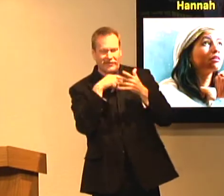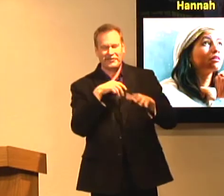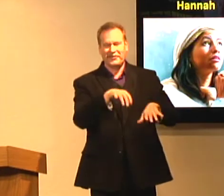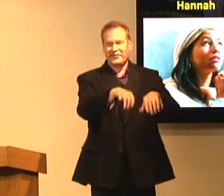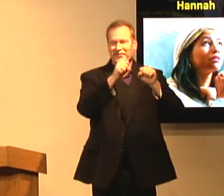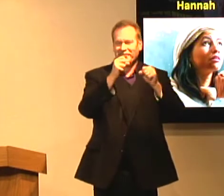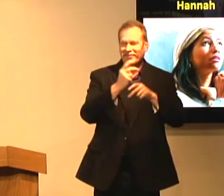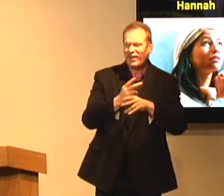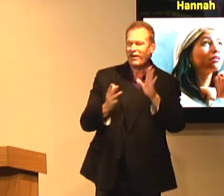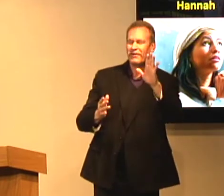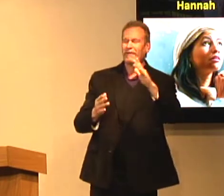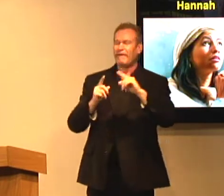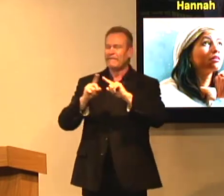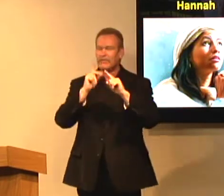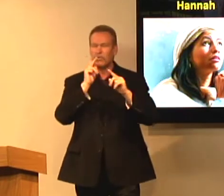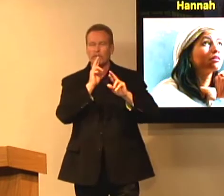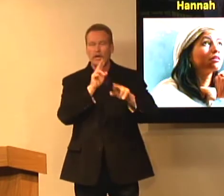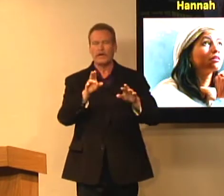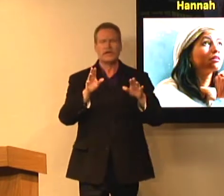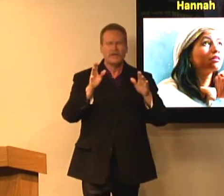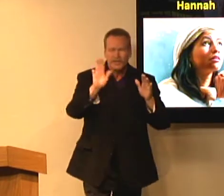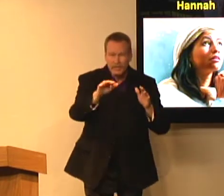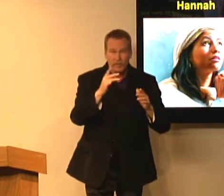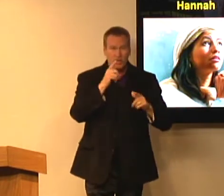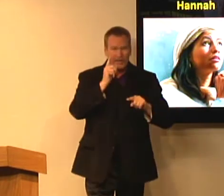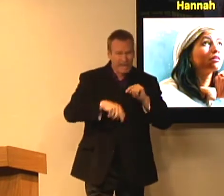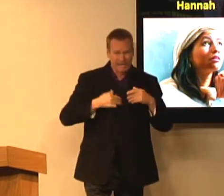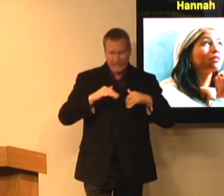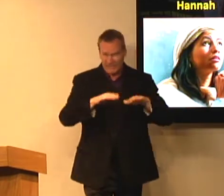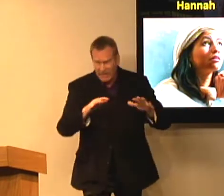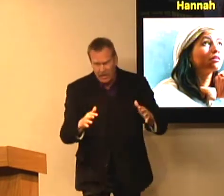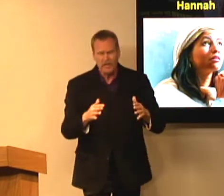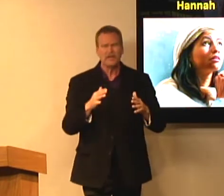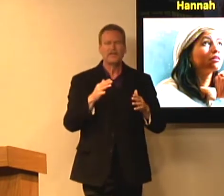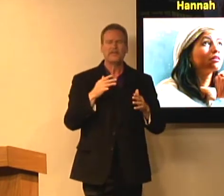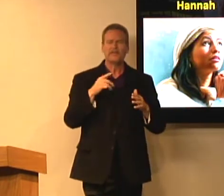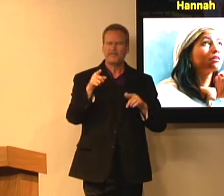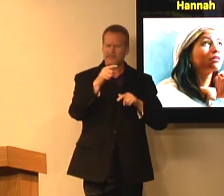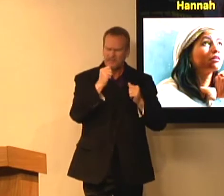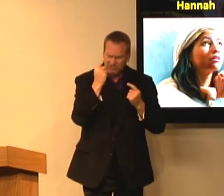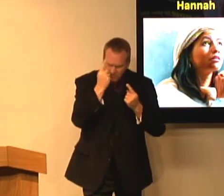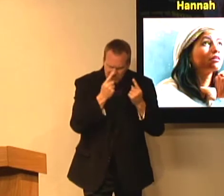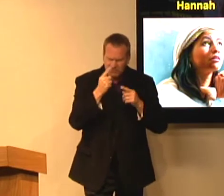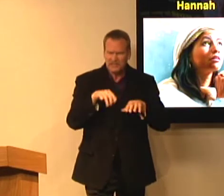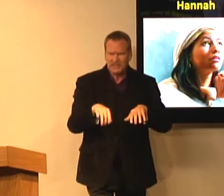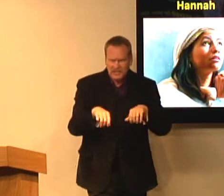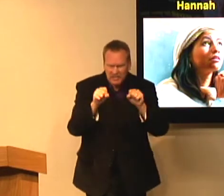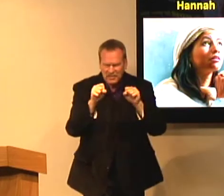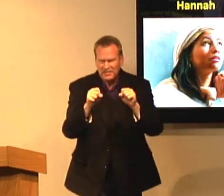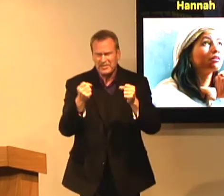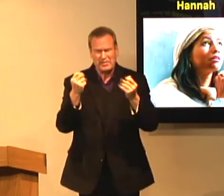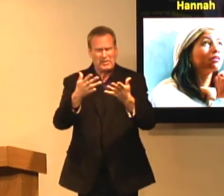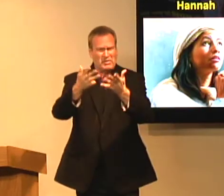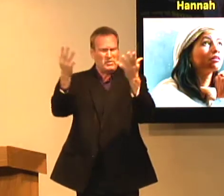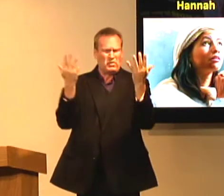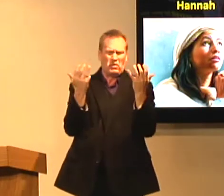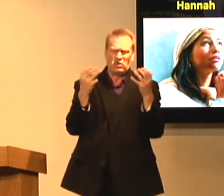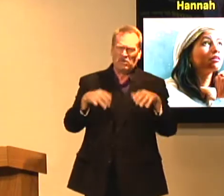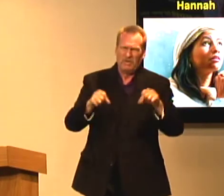But then there was this little shy one in the back, and I picked him. But some people, when they hear that they can't have children, then